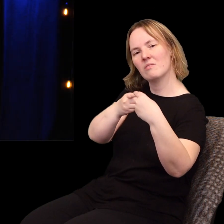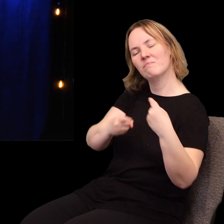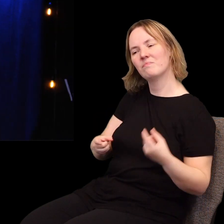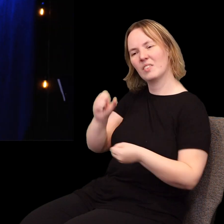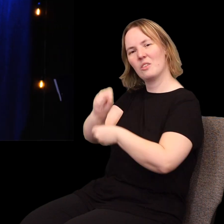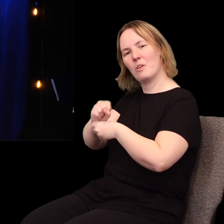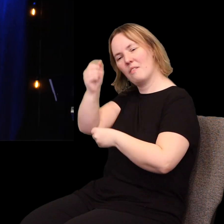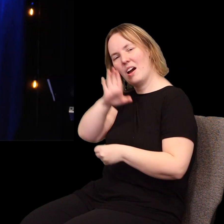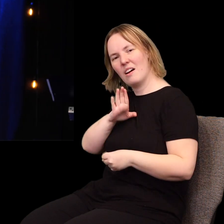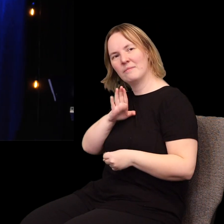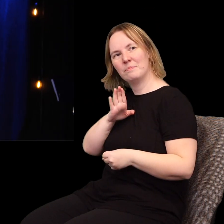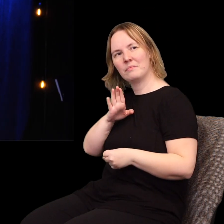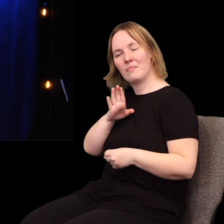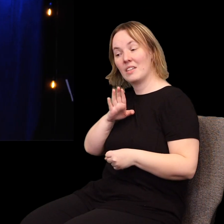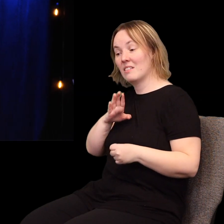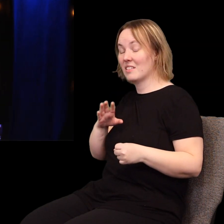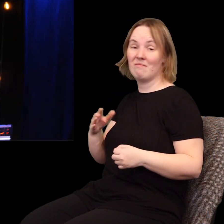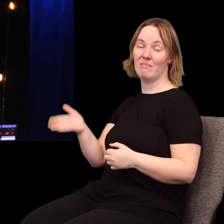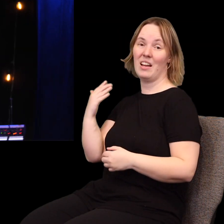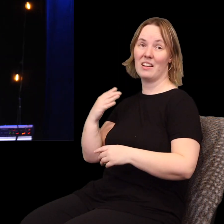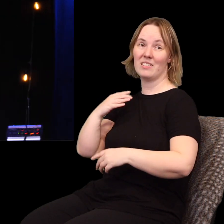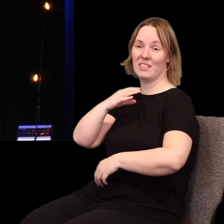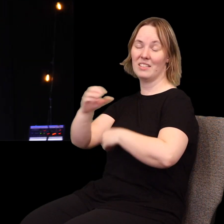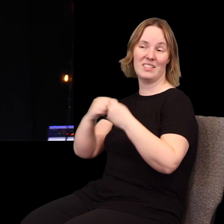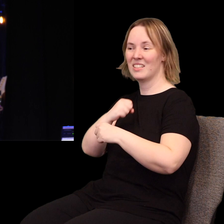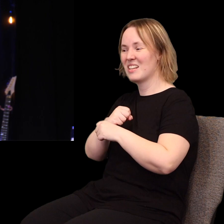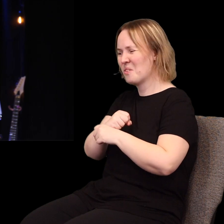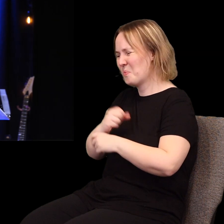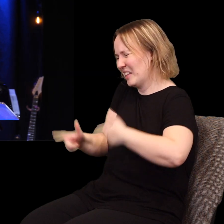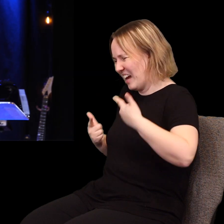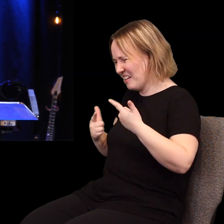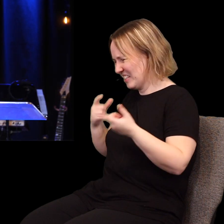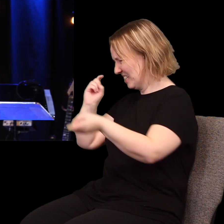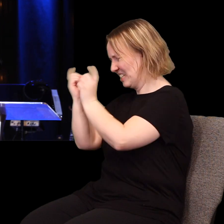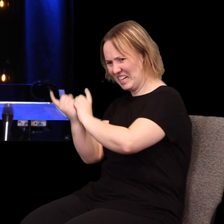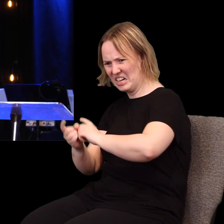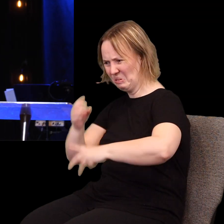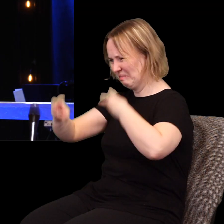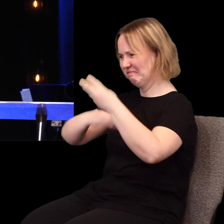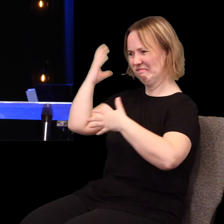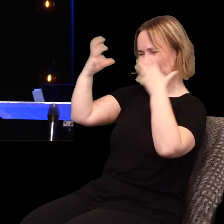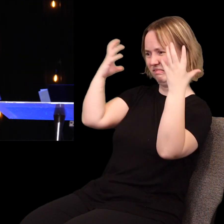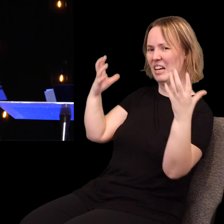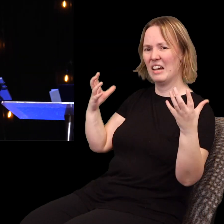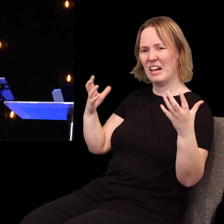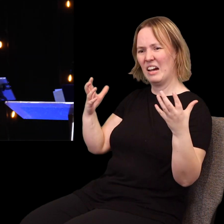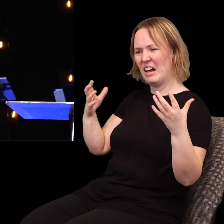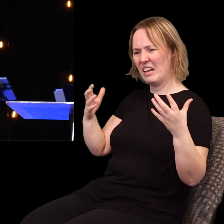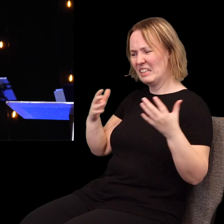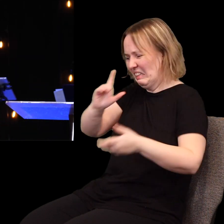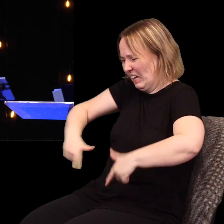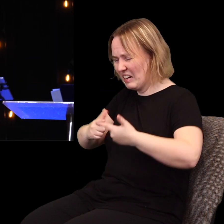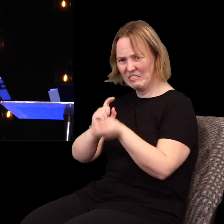become discouraged or even blindsided, like this last season of several months, where life just seems to be turned upside down, the world gets a little bit crazy, and we find our